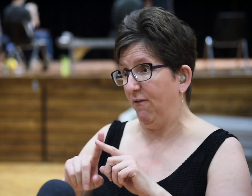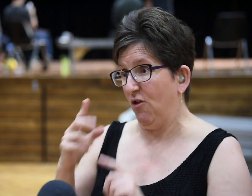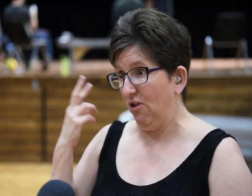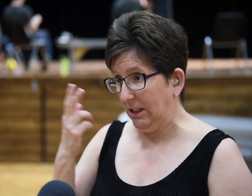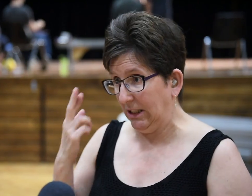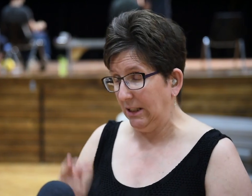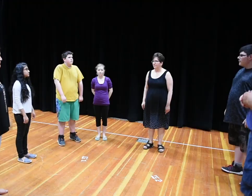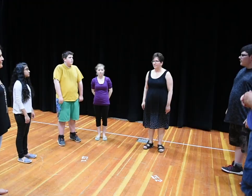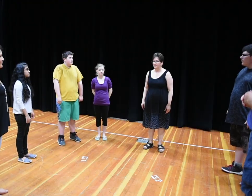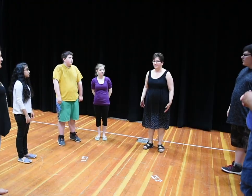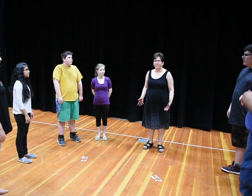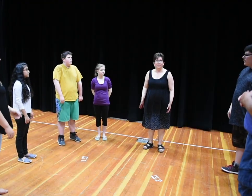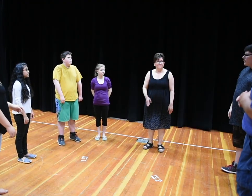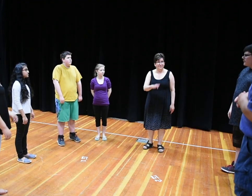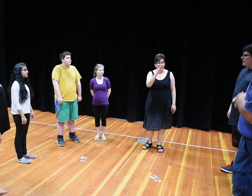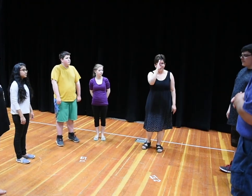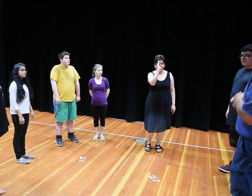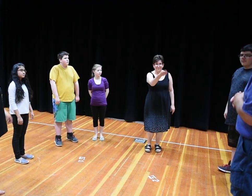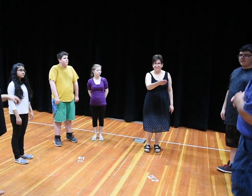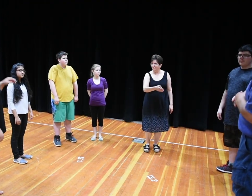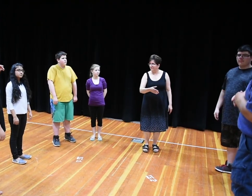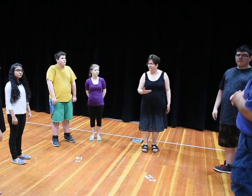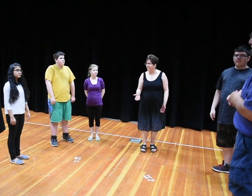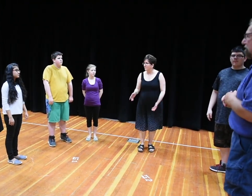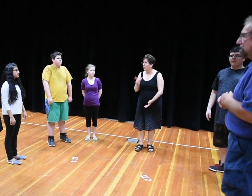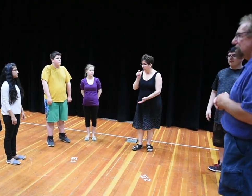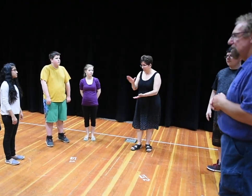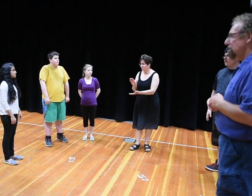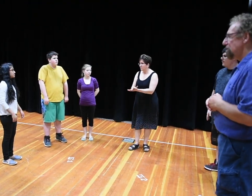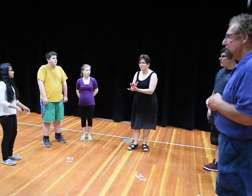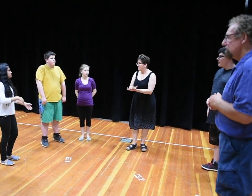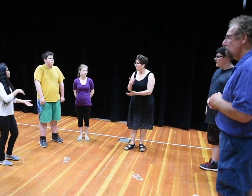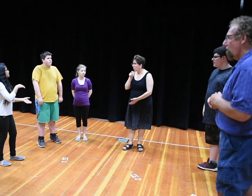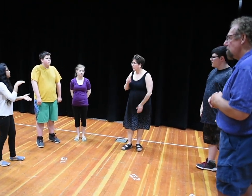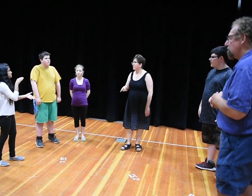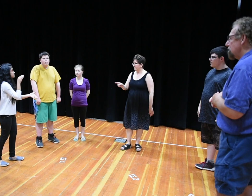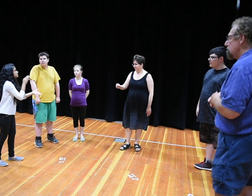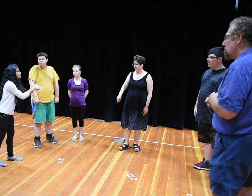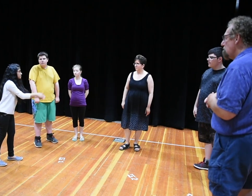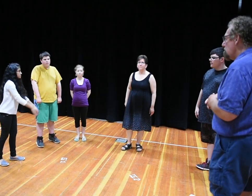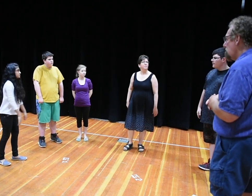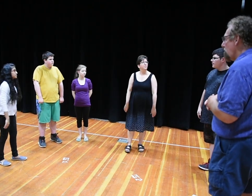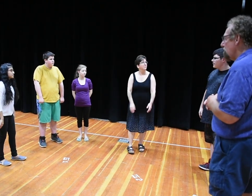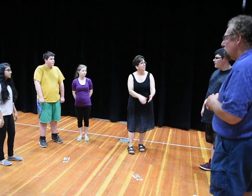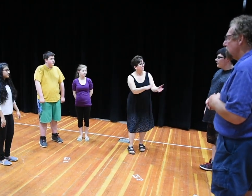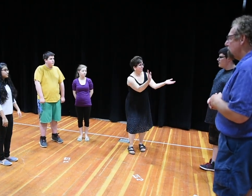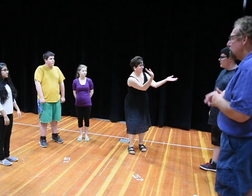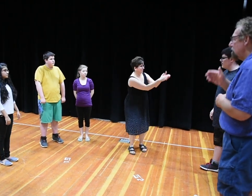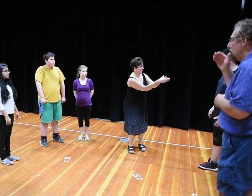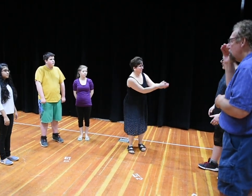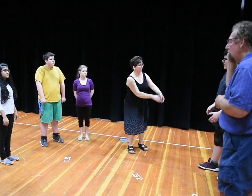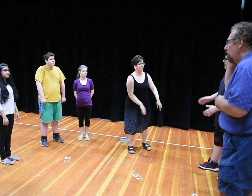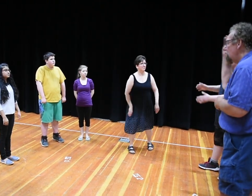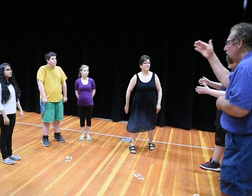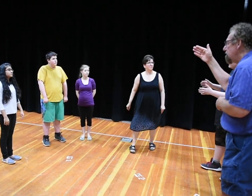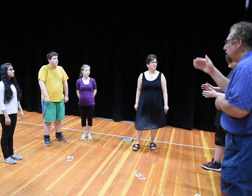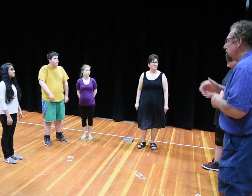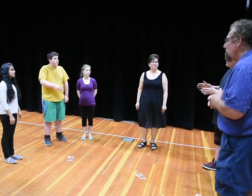different reasons. My job now is to try to figure out how I can educate them without them having a